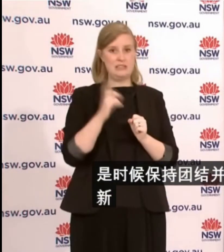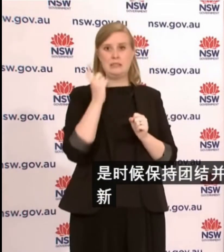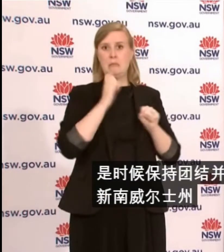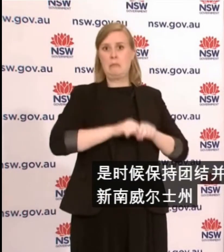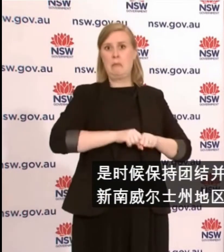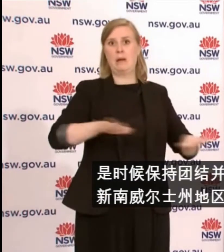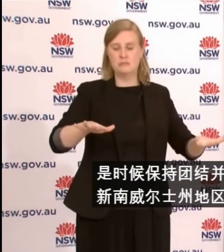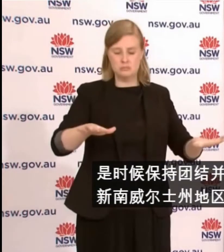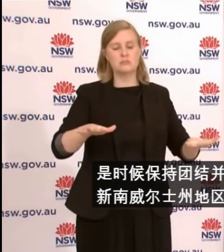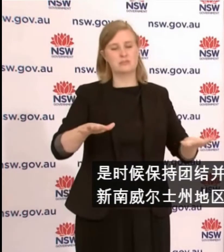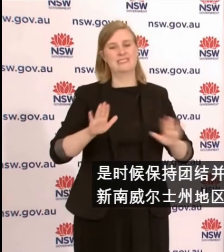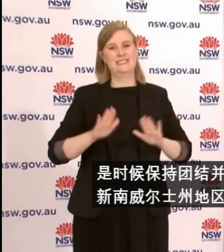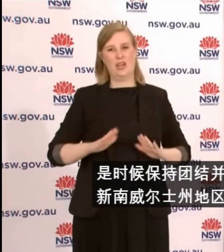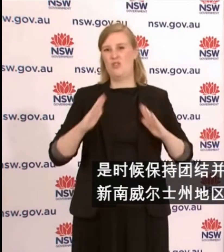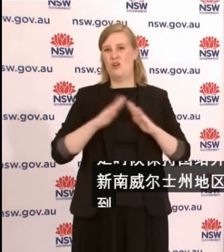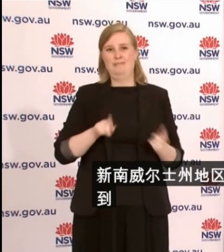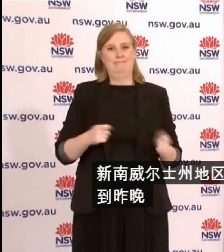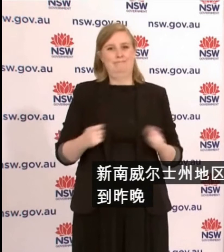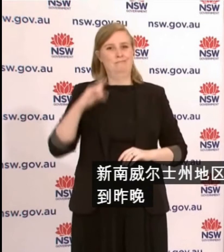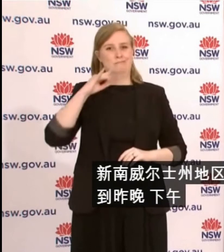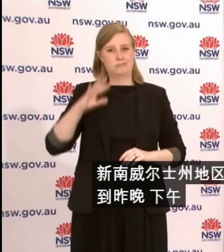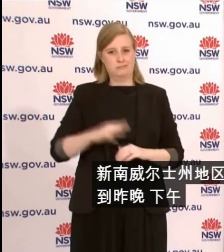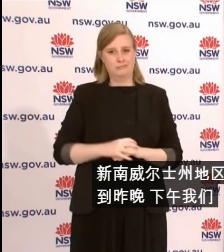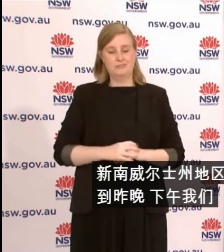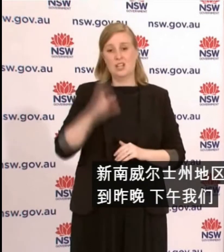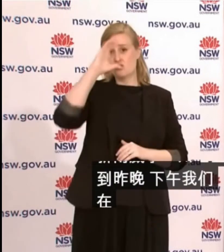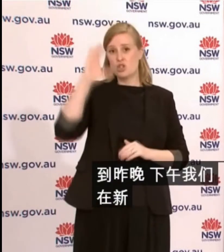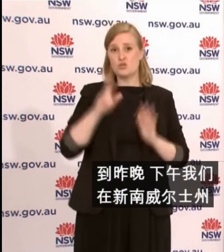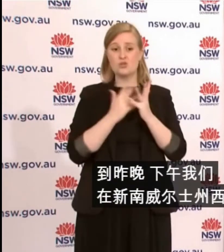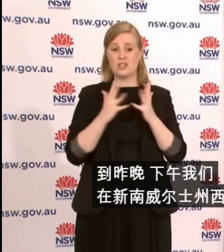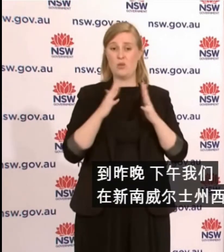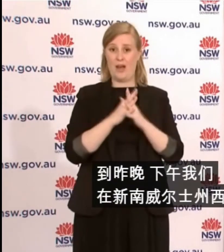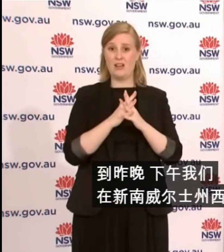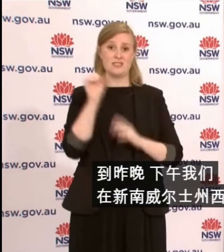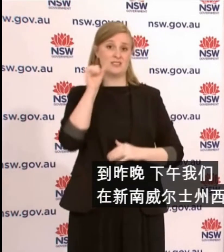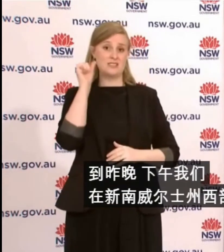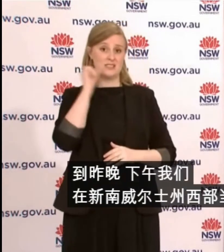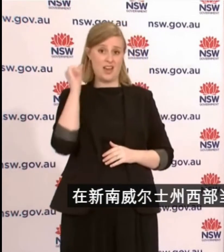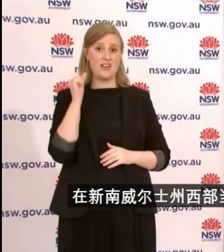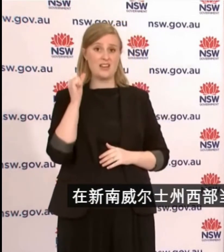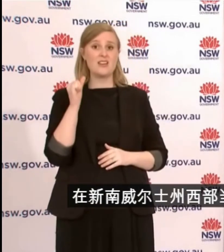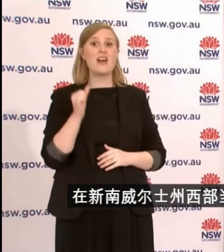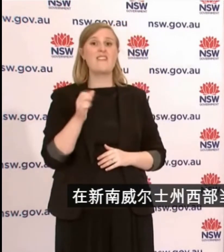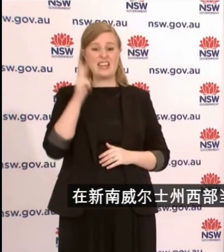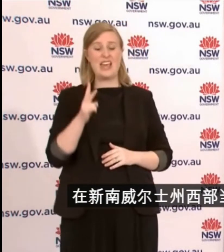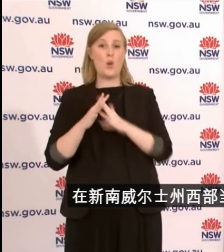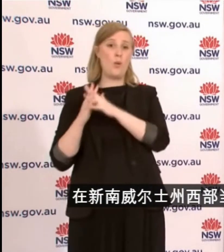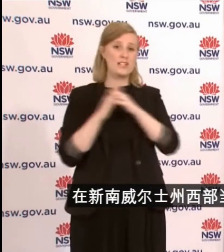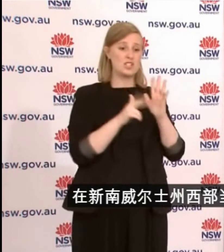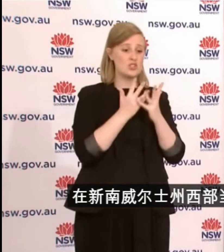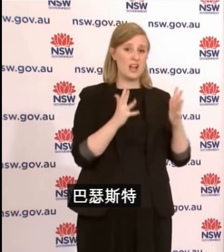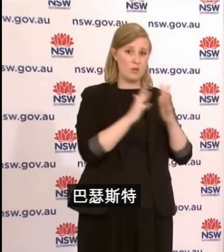those restrictions. In regional rural New South Wales, till 8 p.m. last night, we've had significant cases again in Western New South Wales Local Health